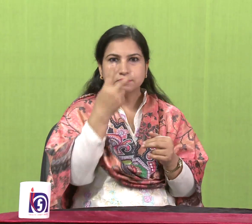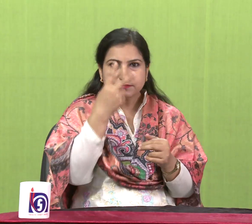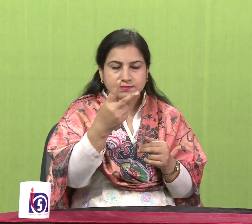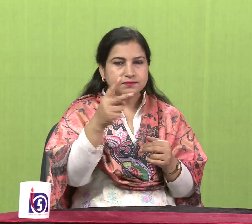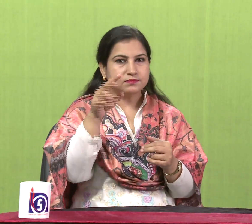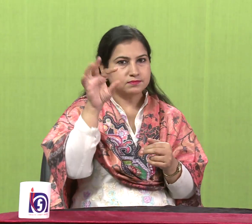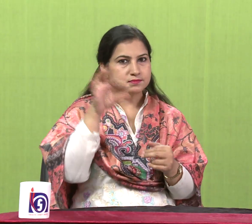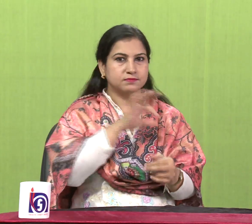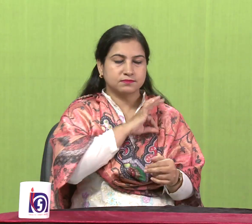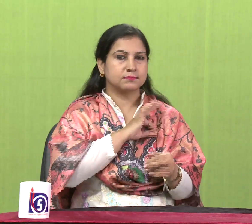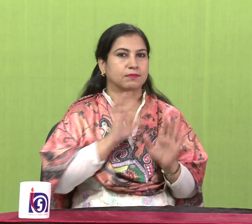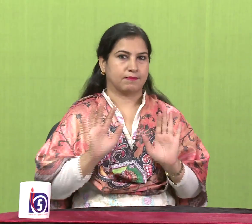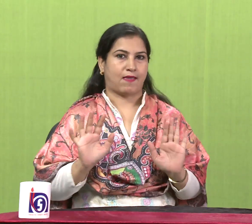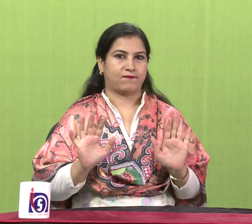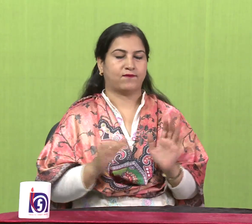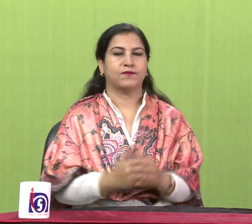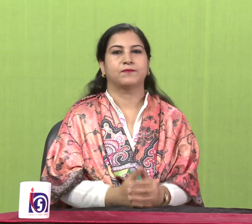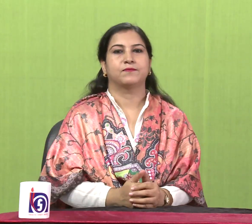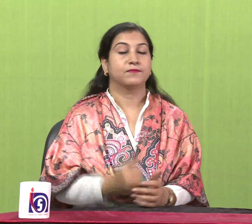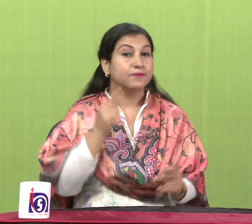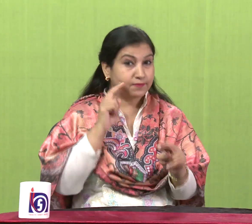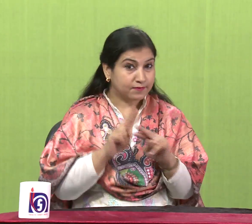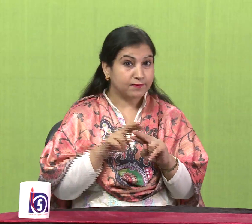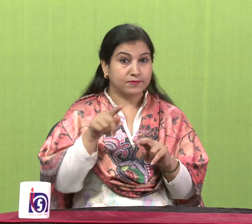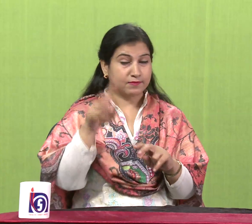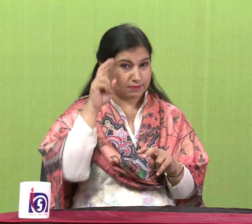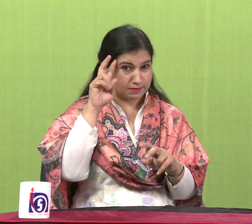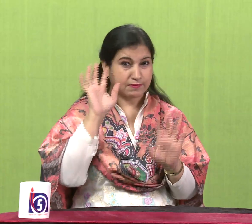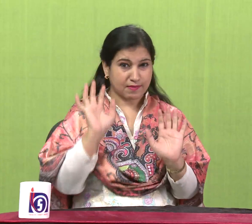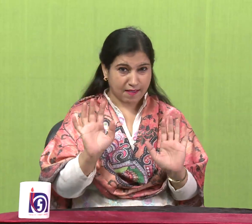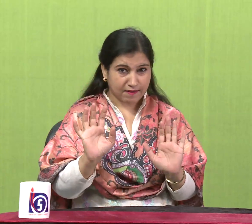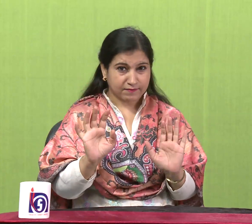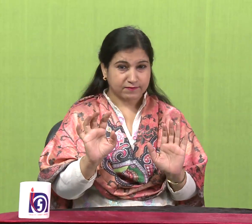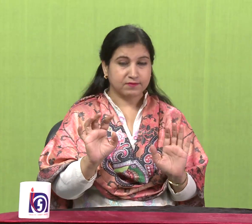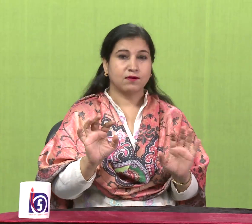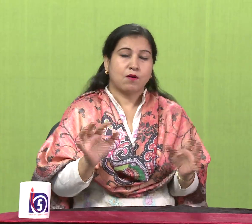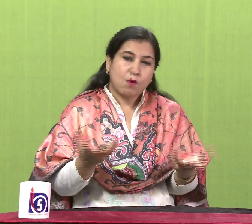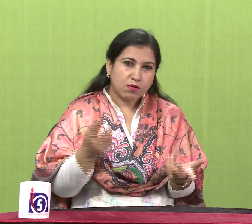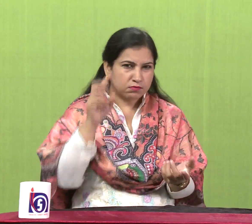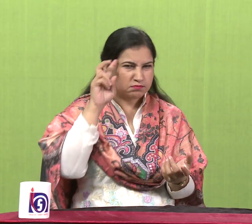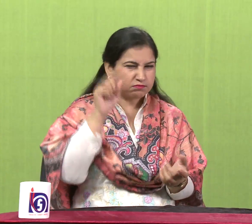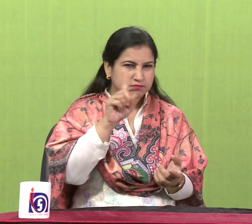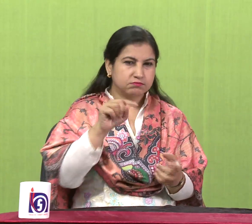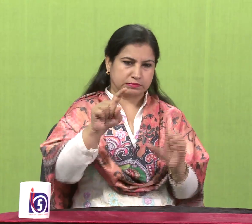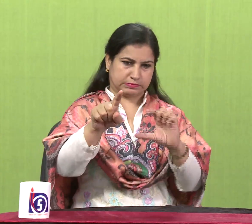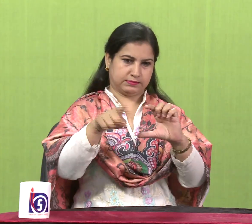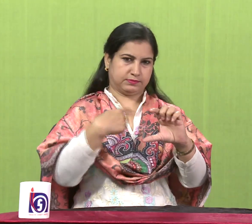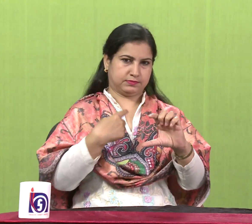this video. If you have any queries, you may send our